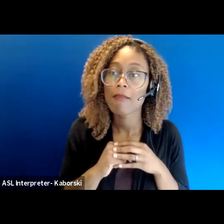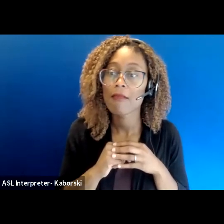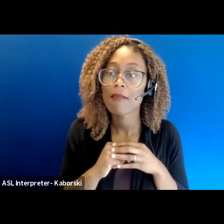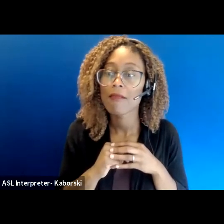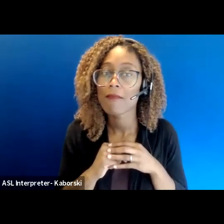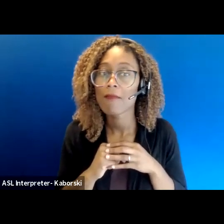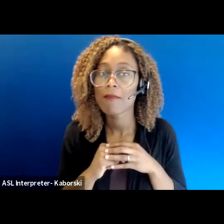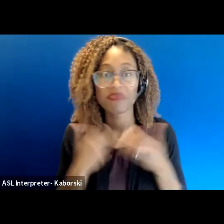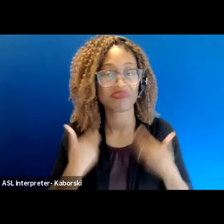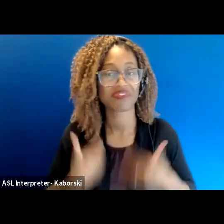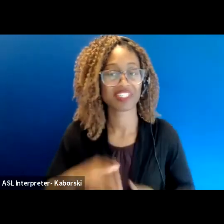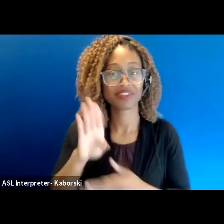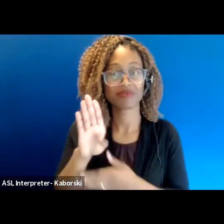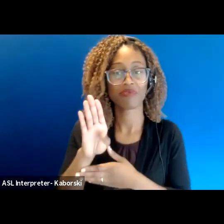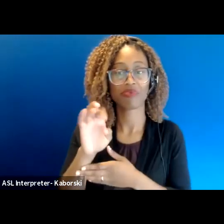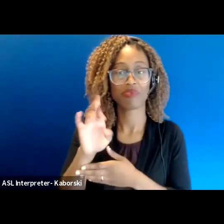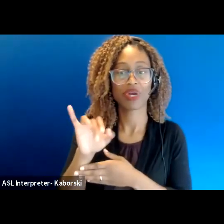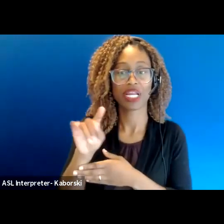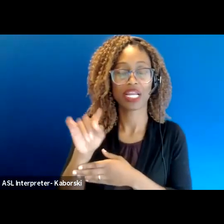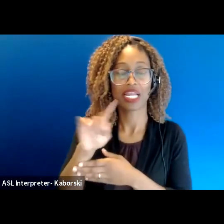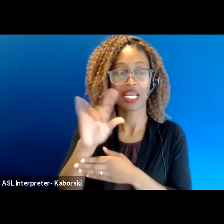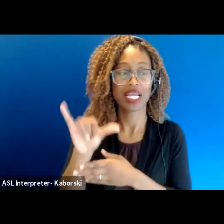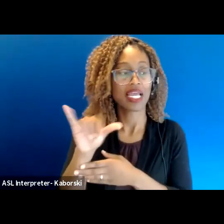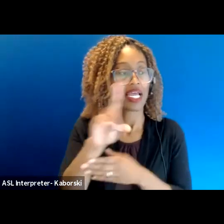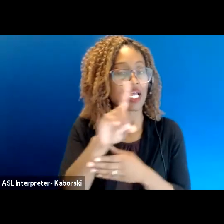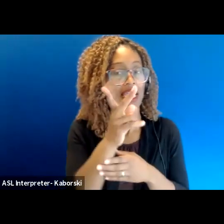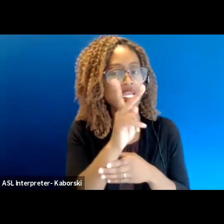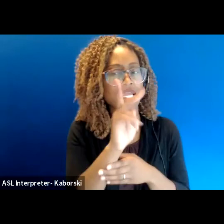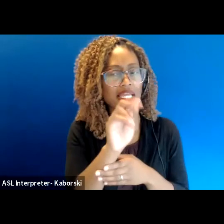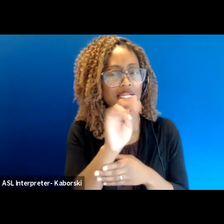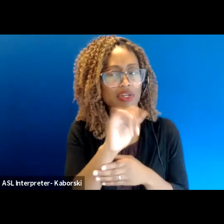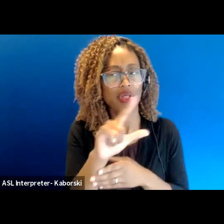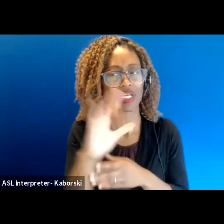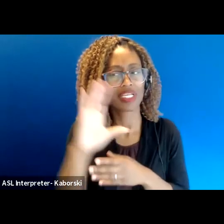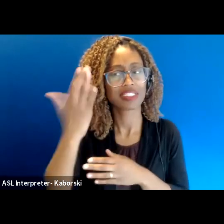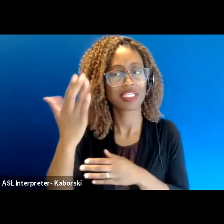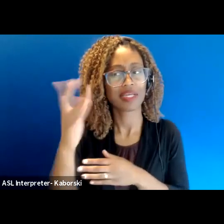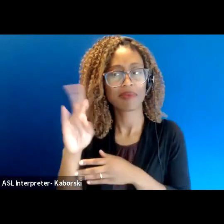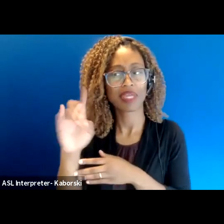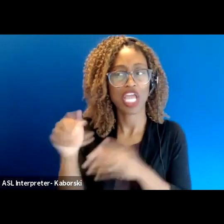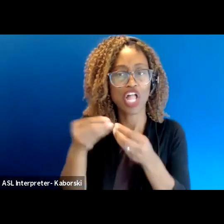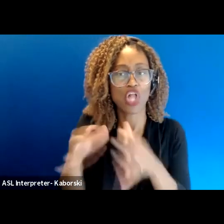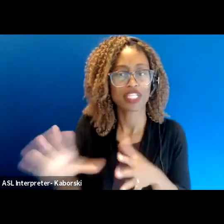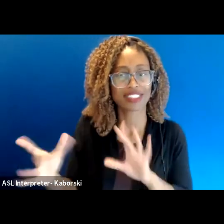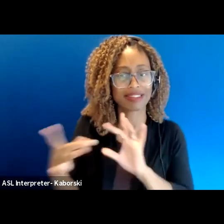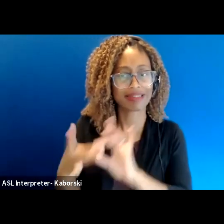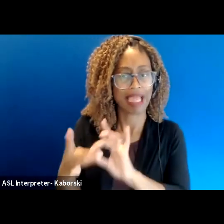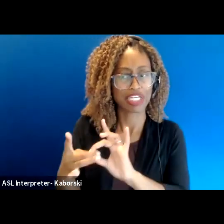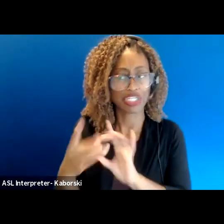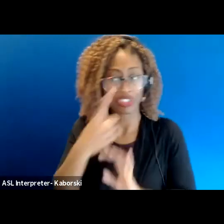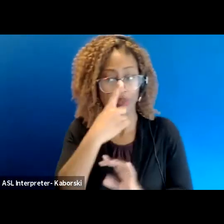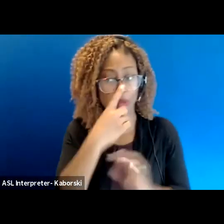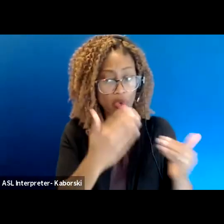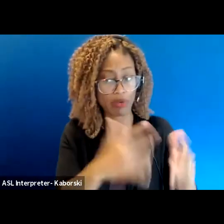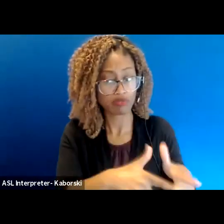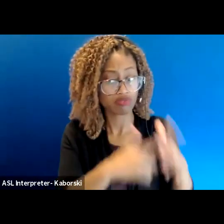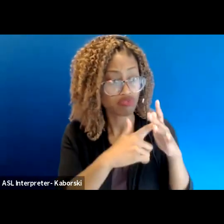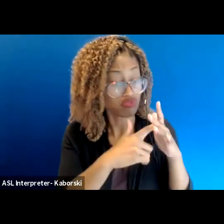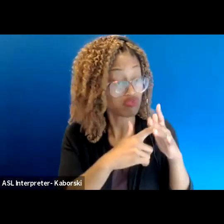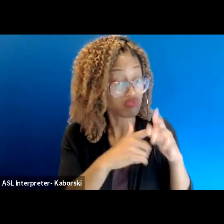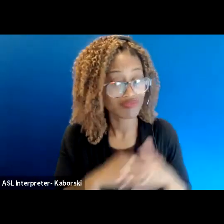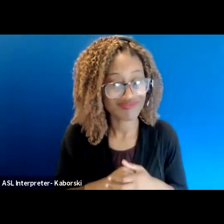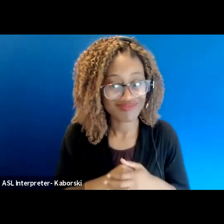This is Brittany. Kendall, it looks like Ken lost his connection. Would you mind picking